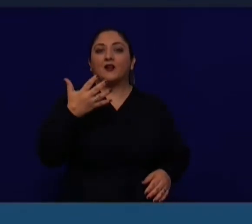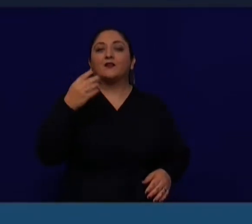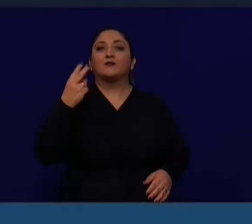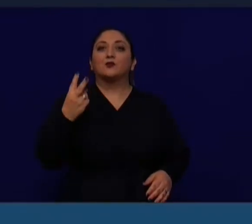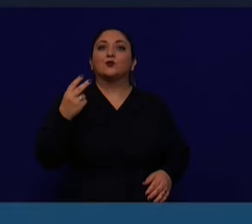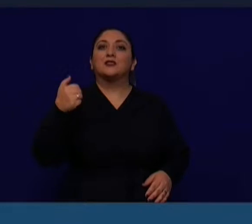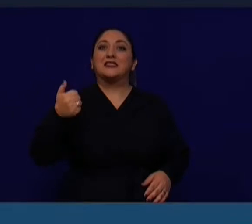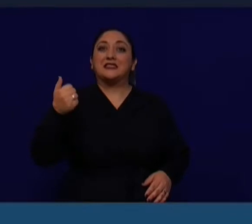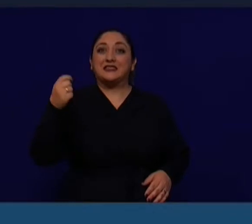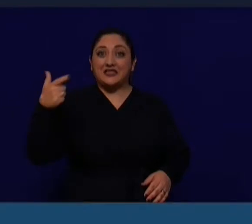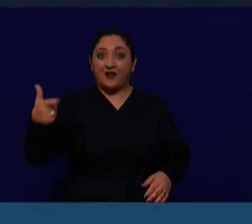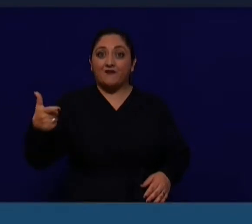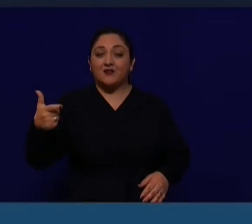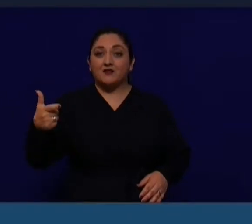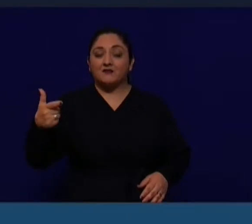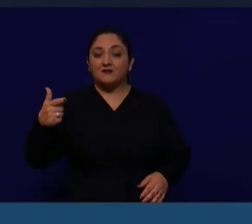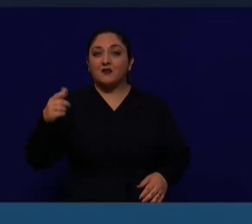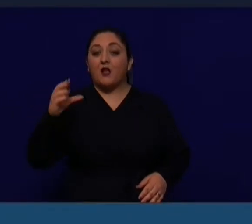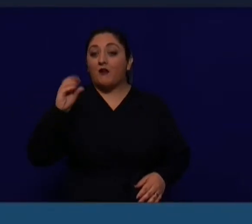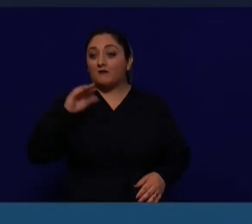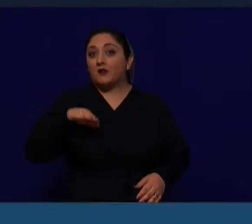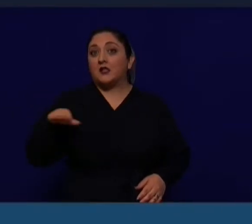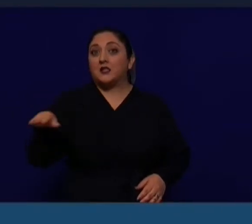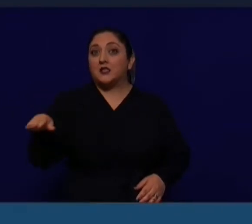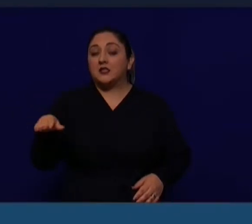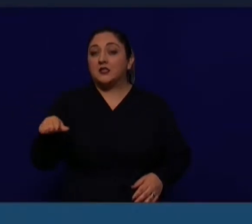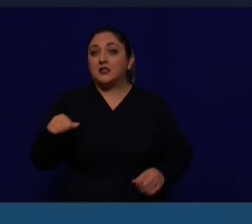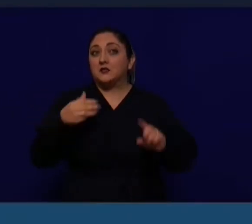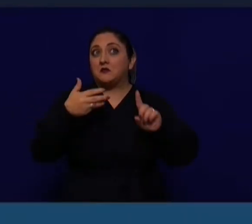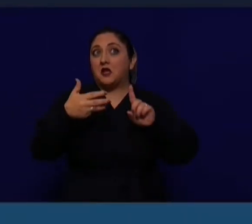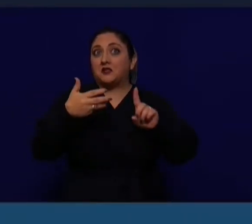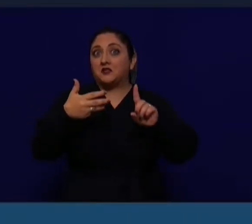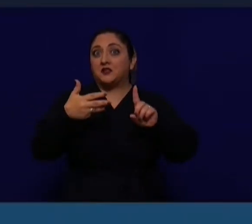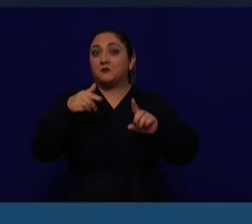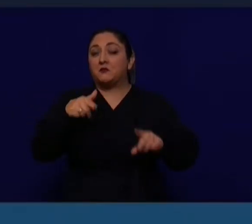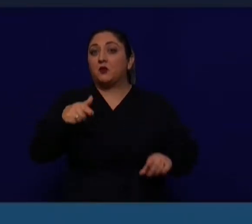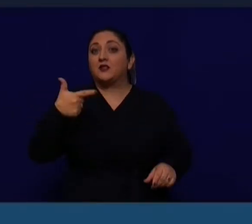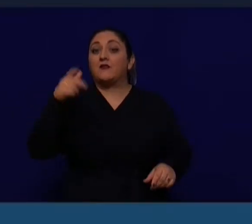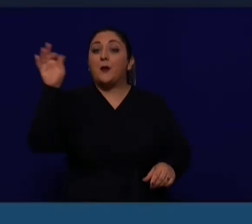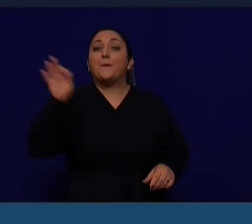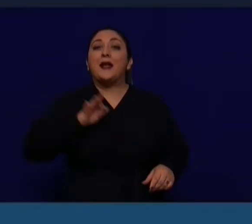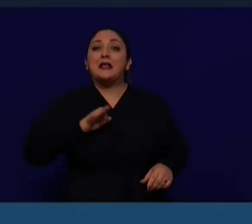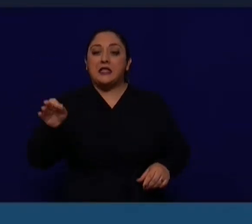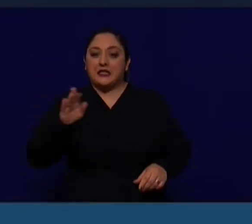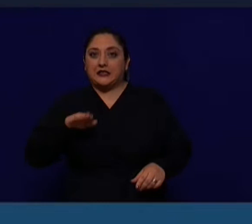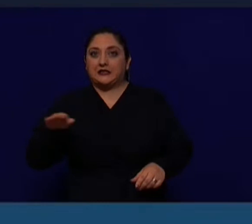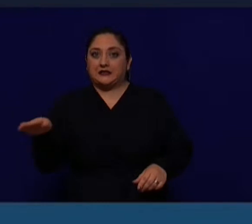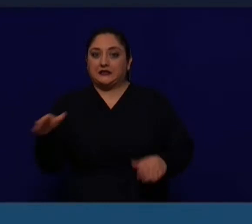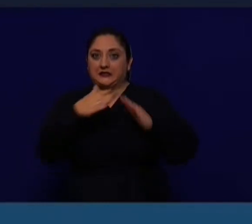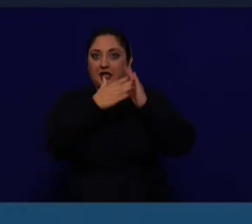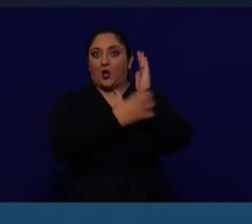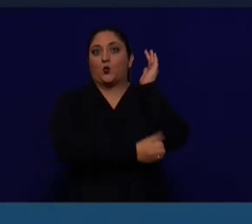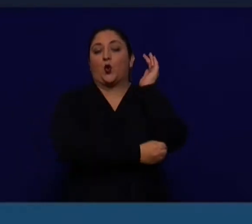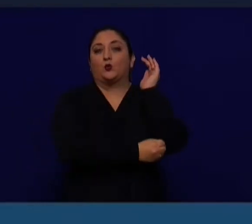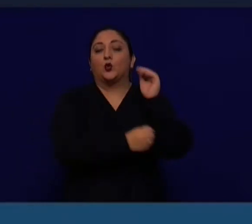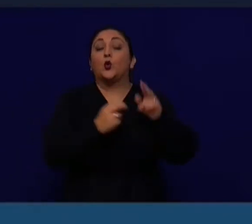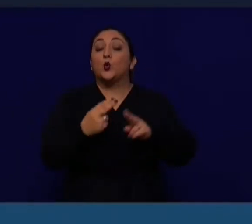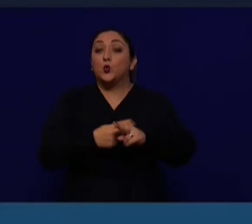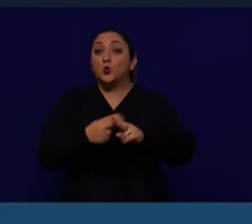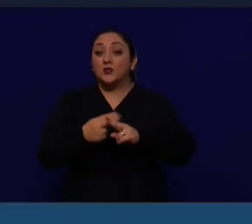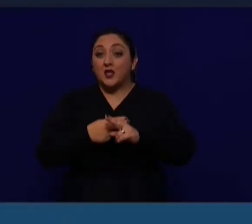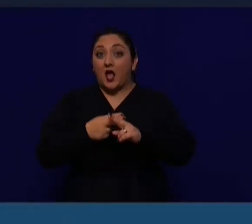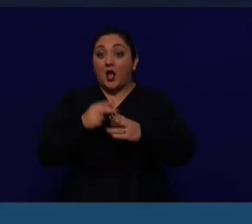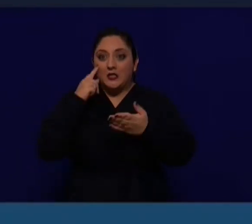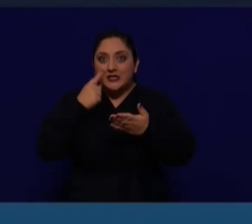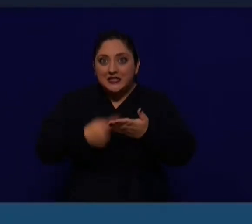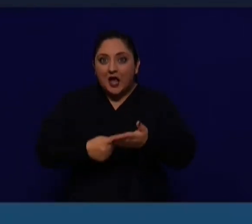95,267 u din tfisser 19.7 tal-population ta' digital age u minn dawn kellna 626 cases